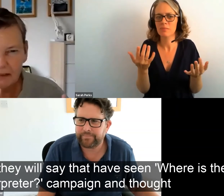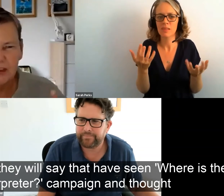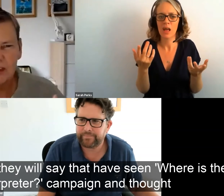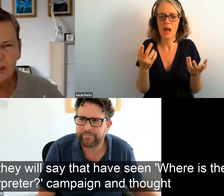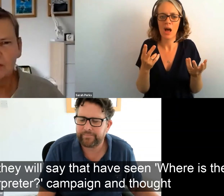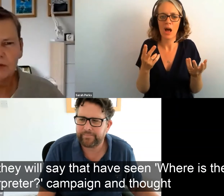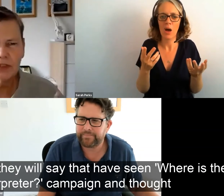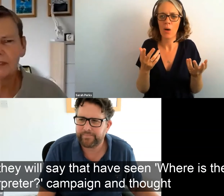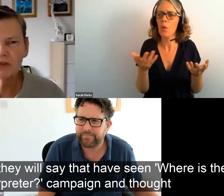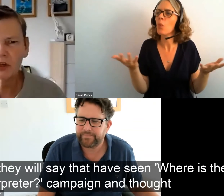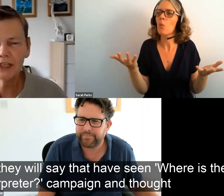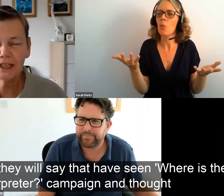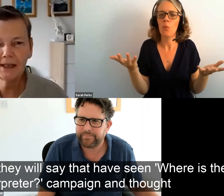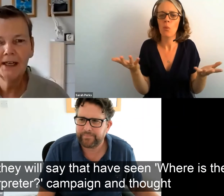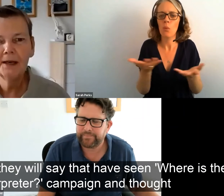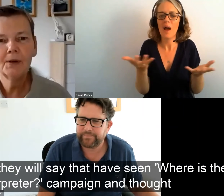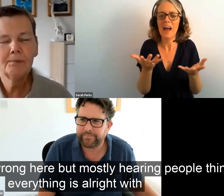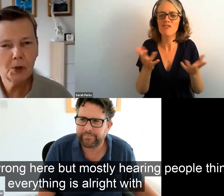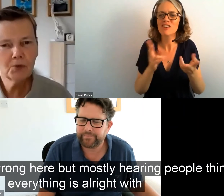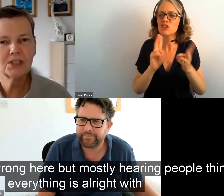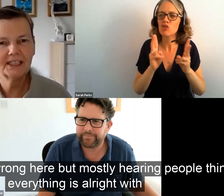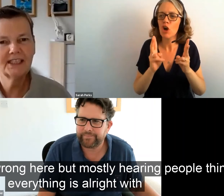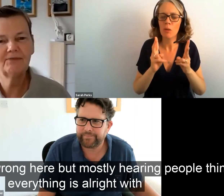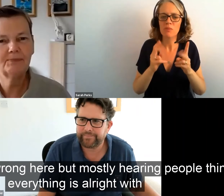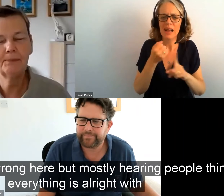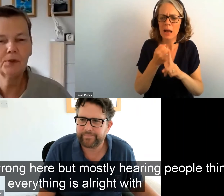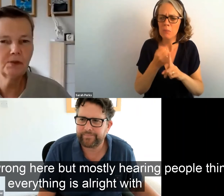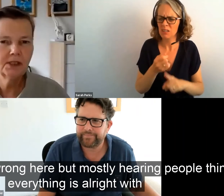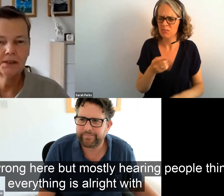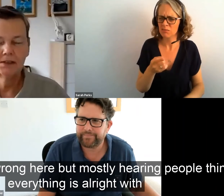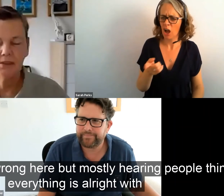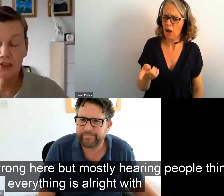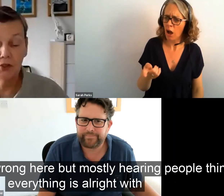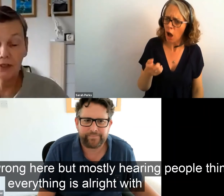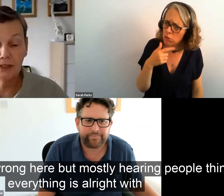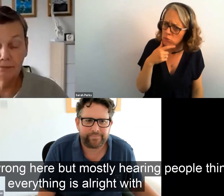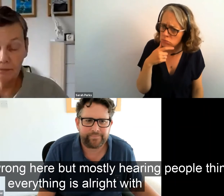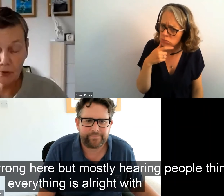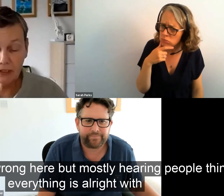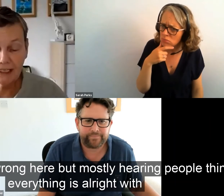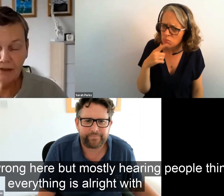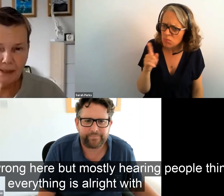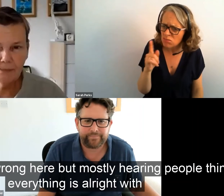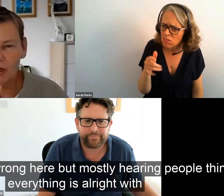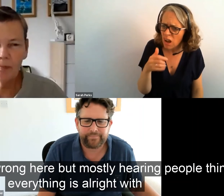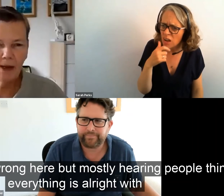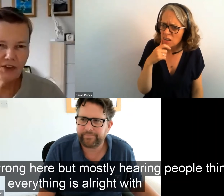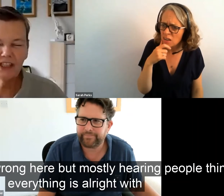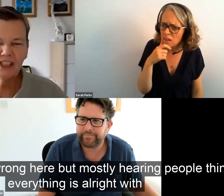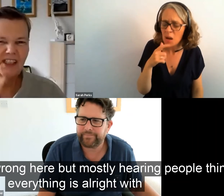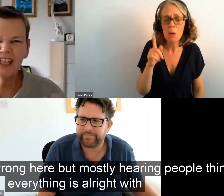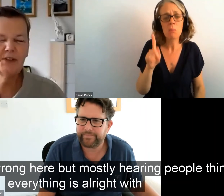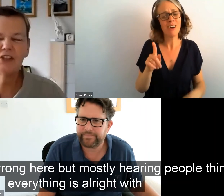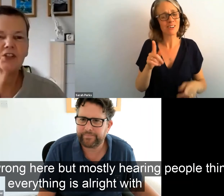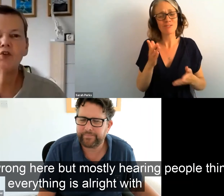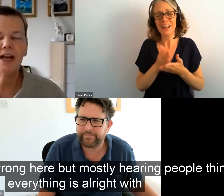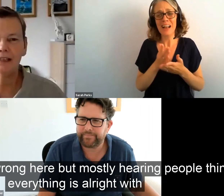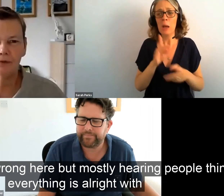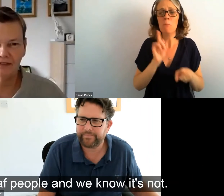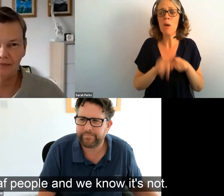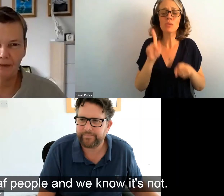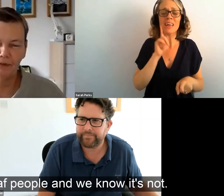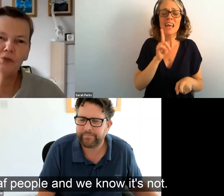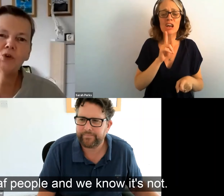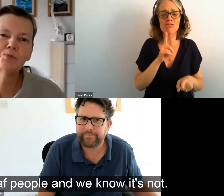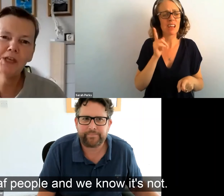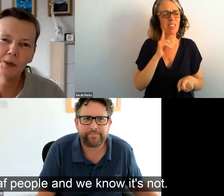Where is the Interpreter campaign and thought, oh, something's wrong here. But mostly deaf people, mostly hearing people go about thinking that